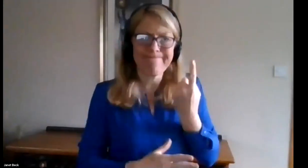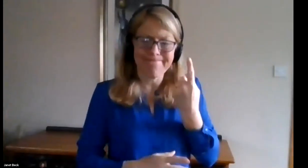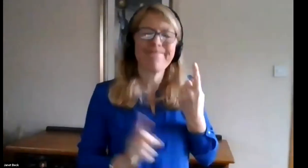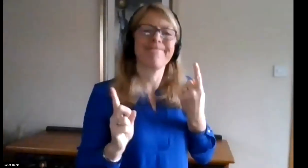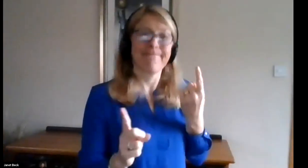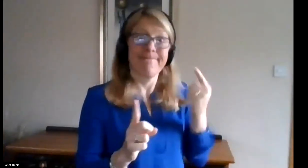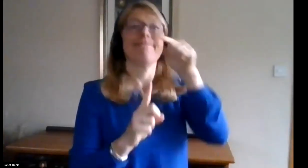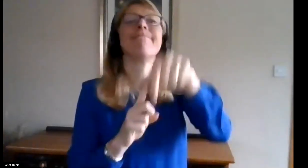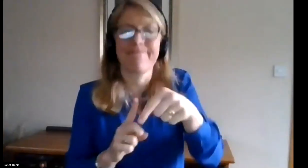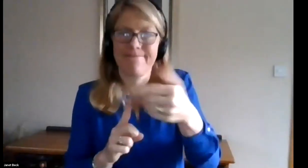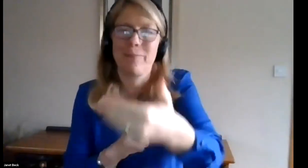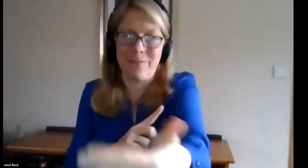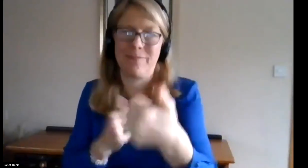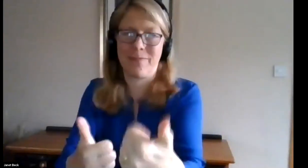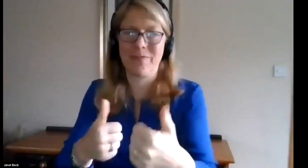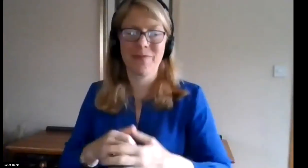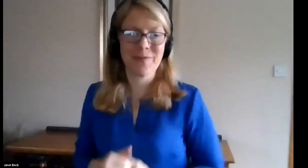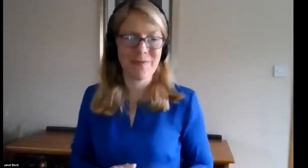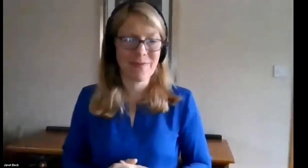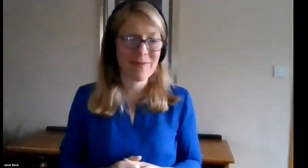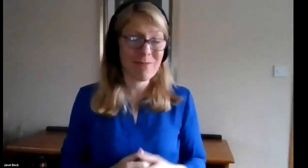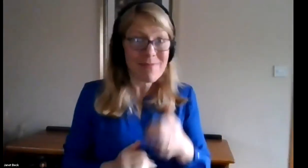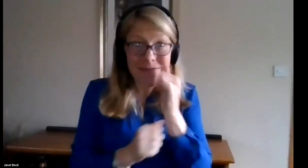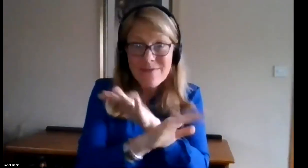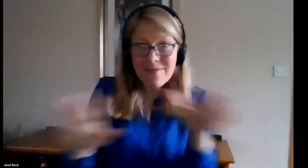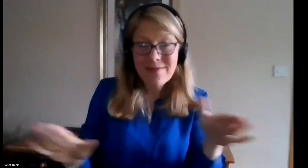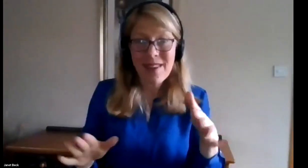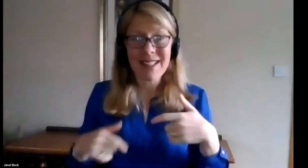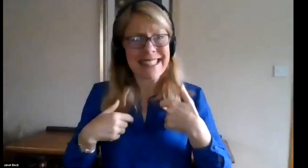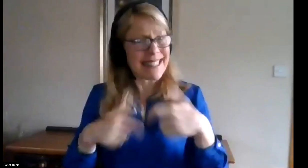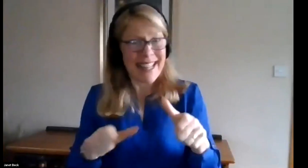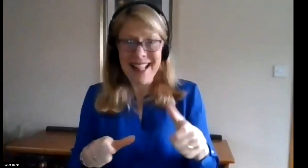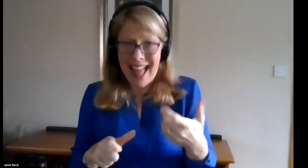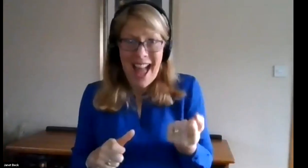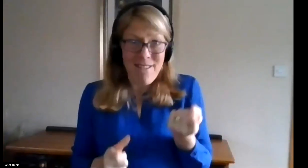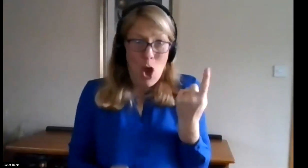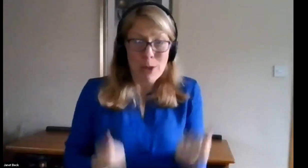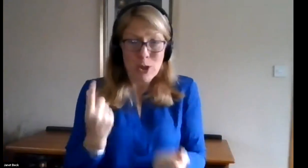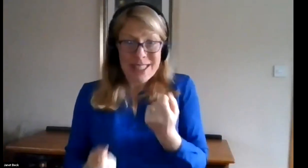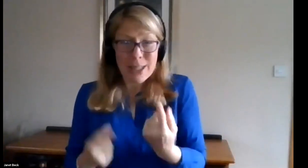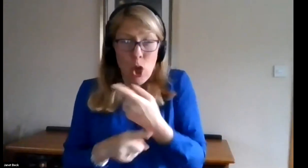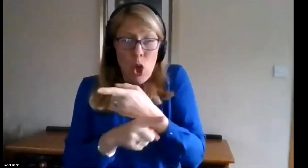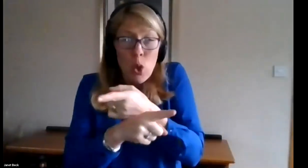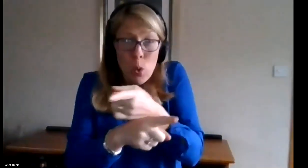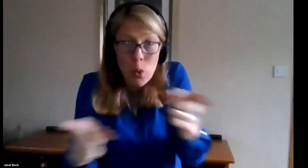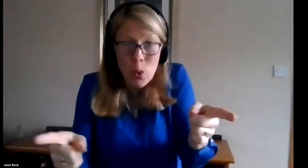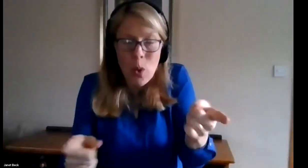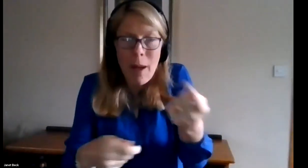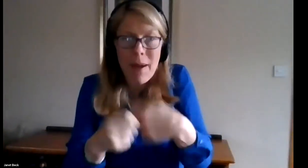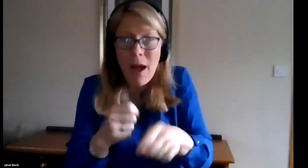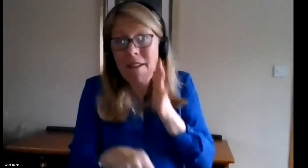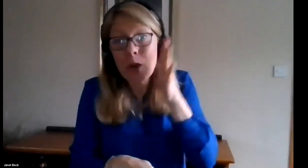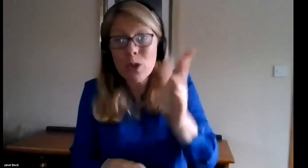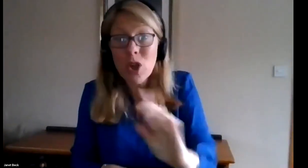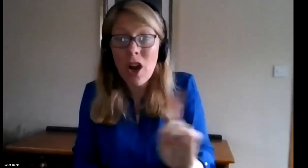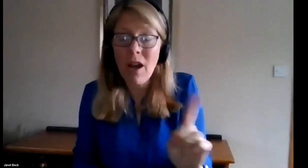still opportunities in the sector, and you are the future leaders. You are the future leaders who should lead that